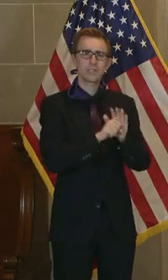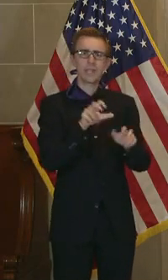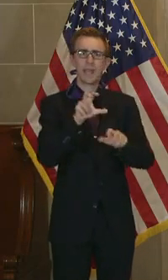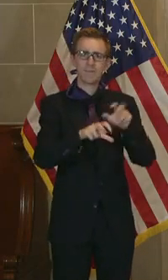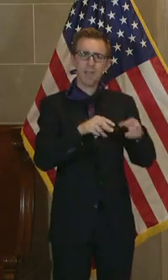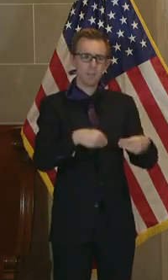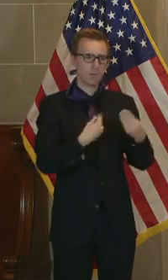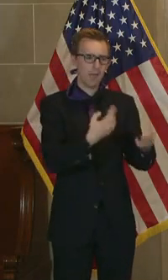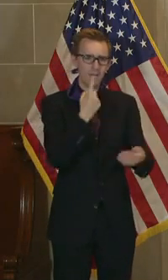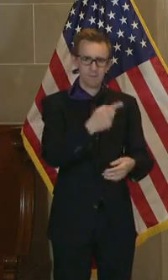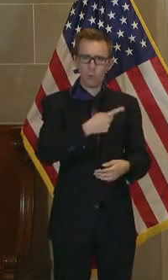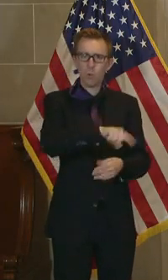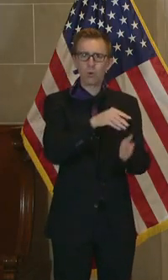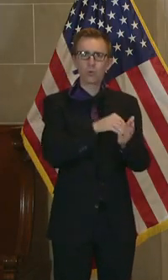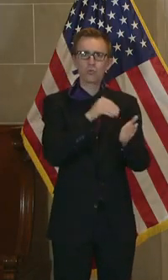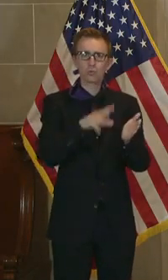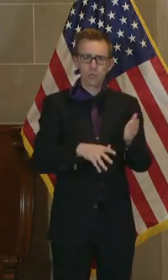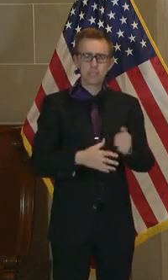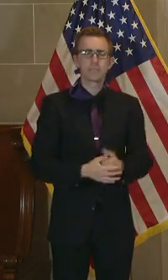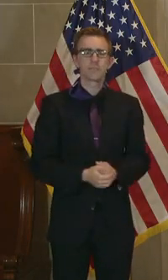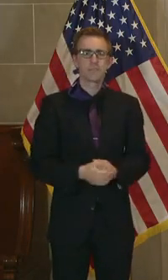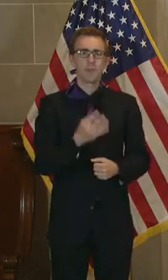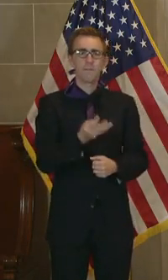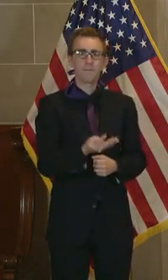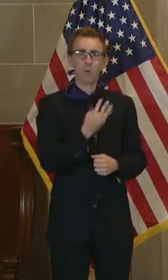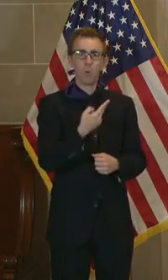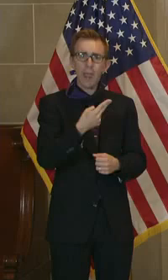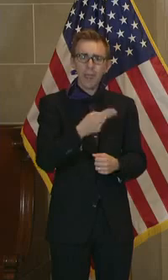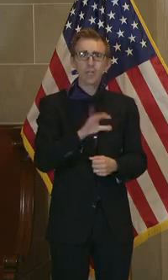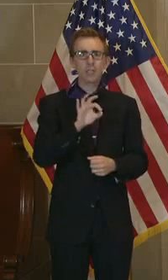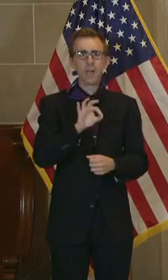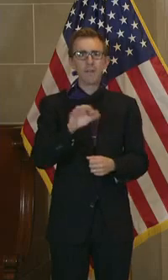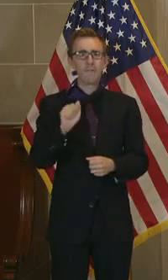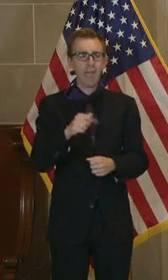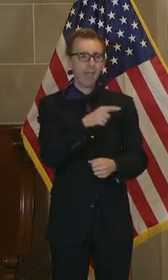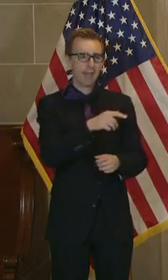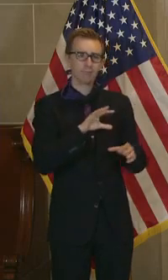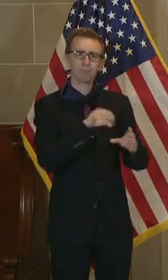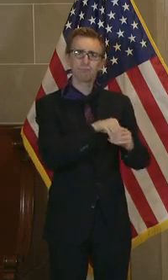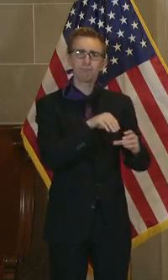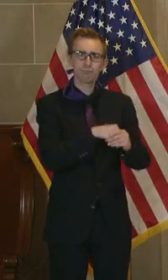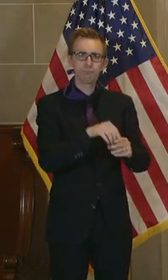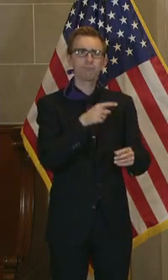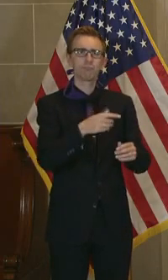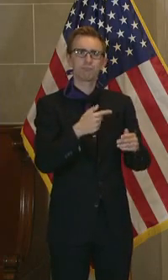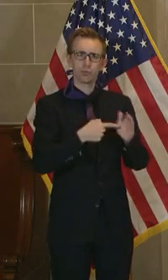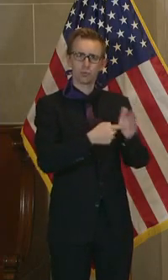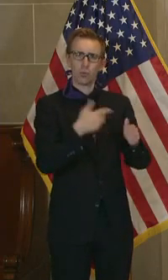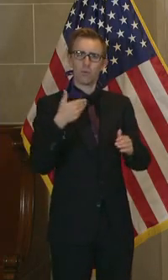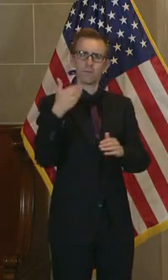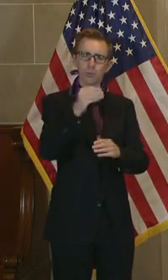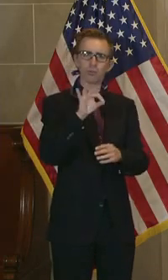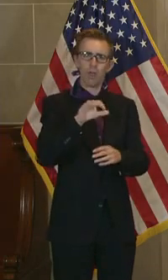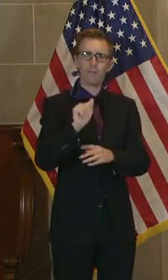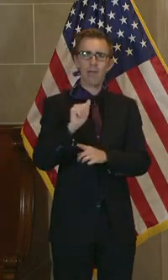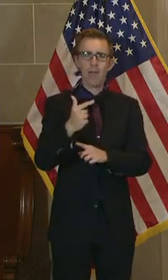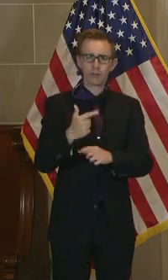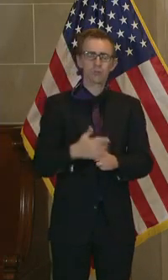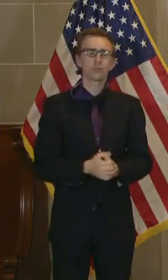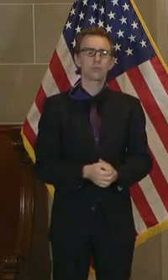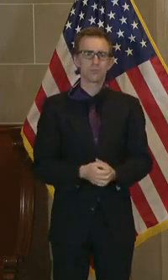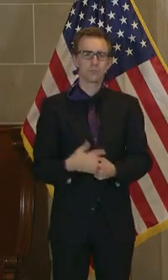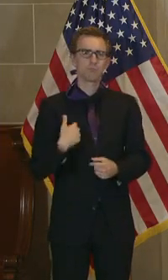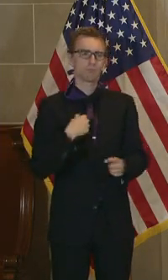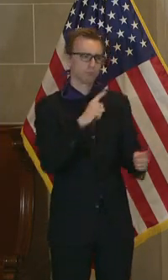for our students. These young 4-H and FFA members are the future of agriculture. In talking with the governor, we wanted